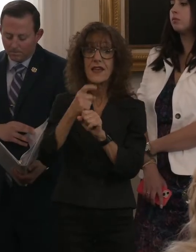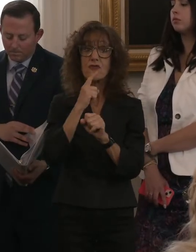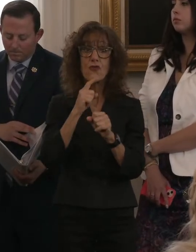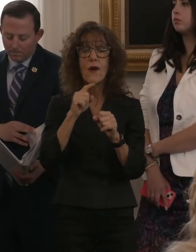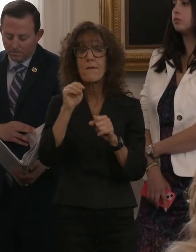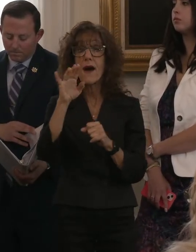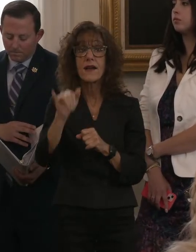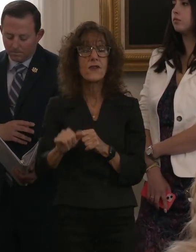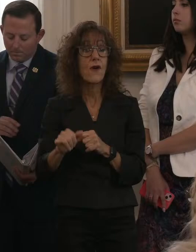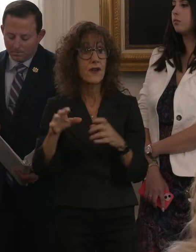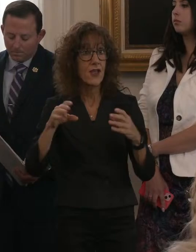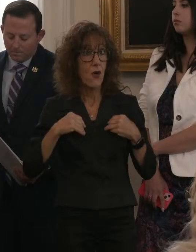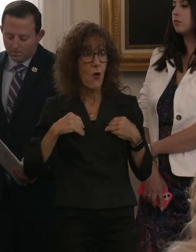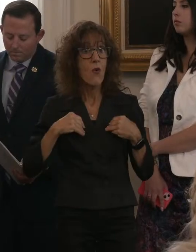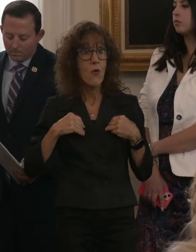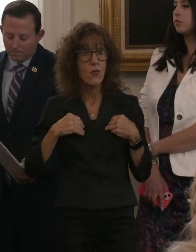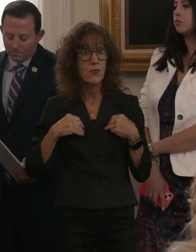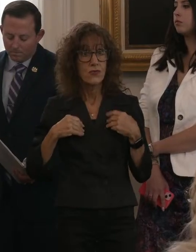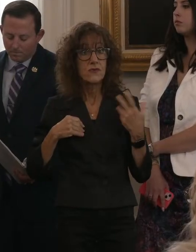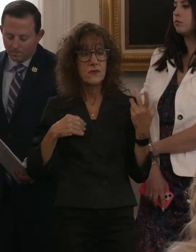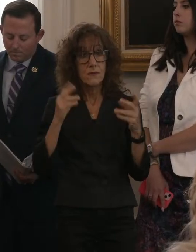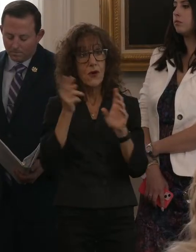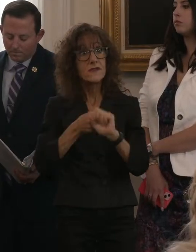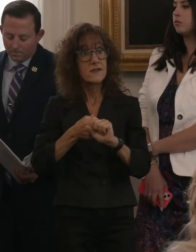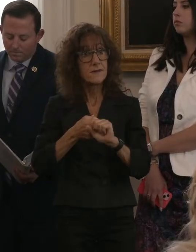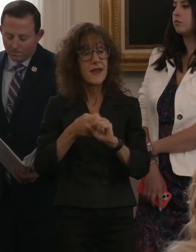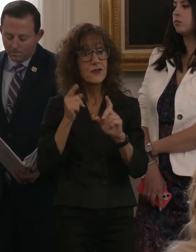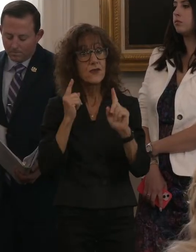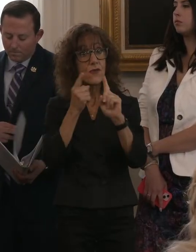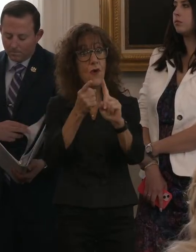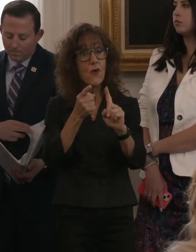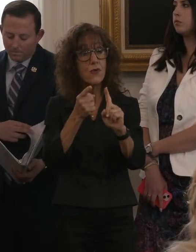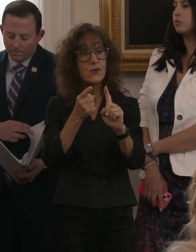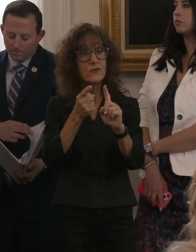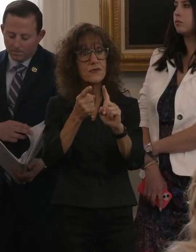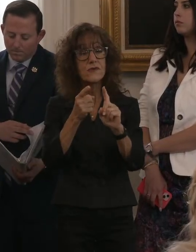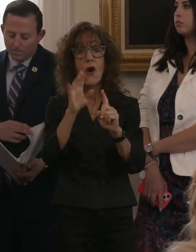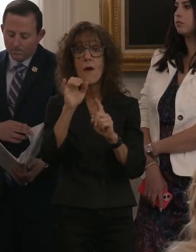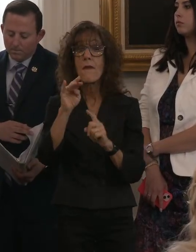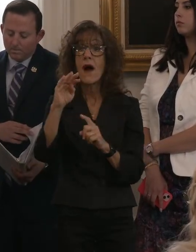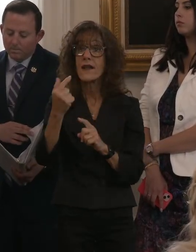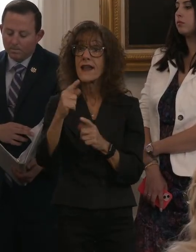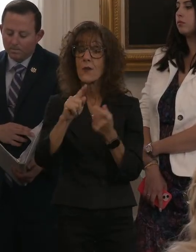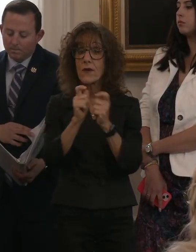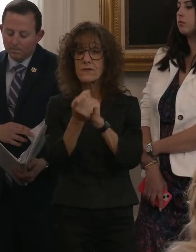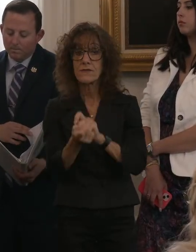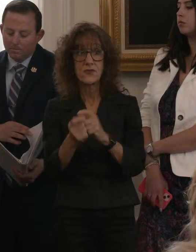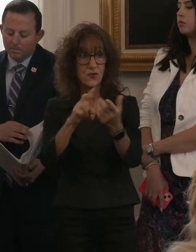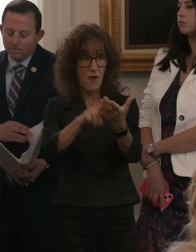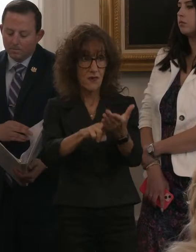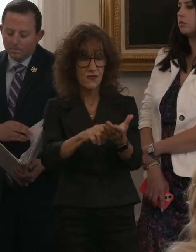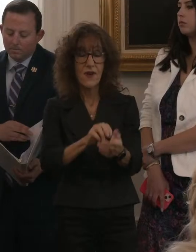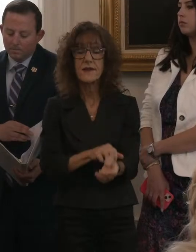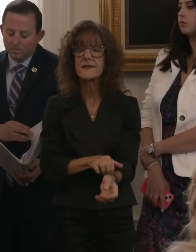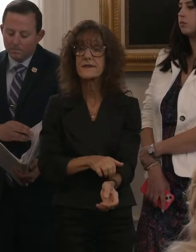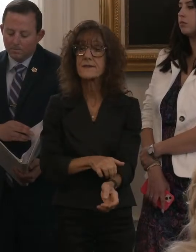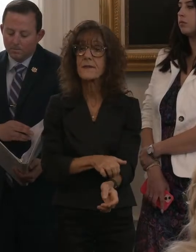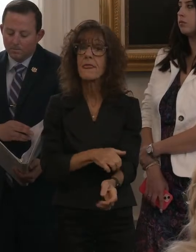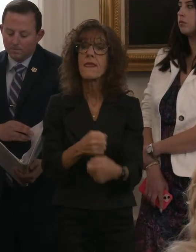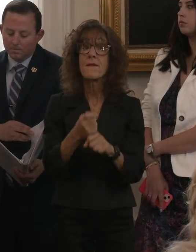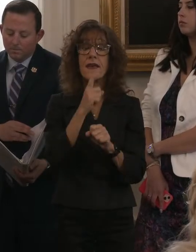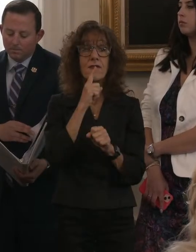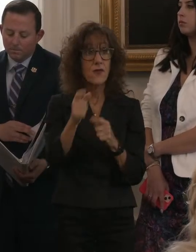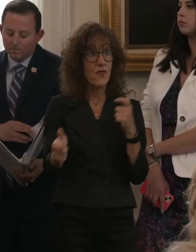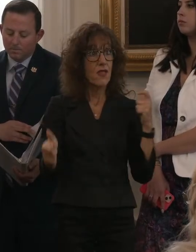minority-owned contractor participation goals are binding when modifications are made to contracts. We're ensuring